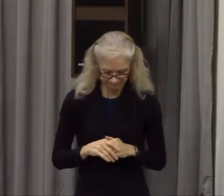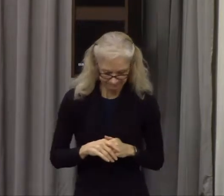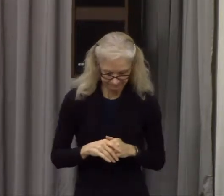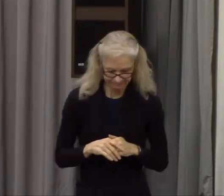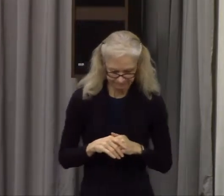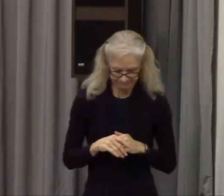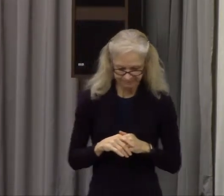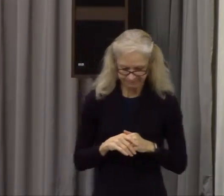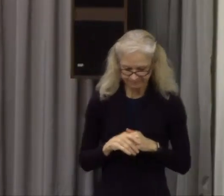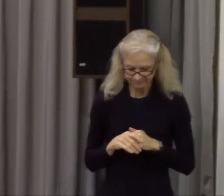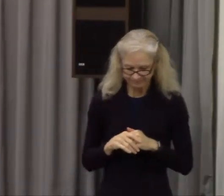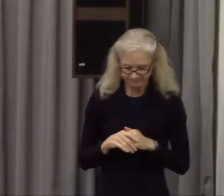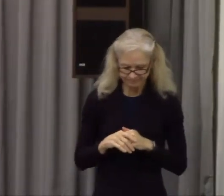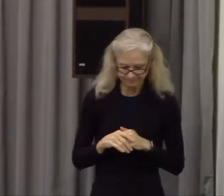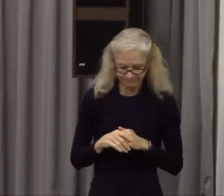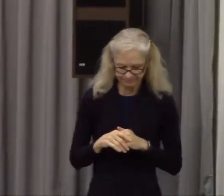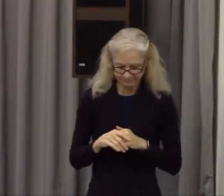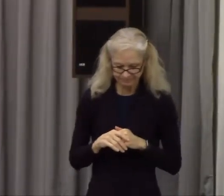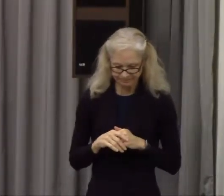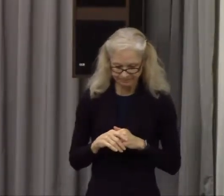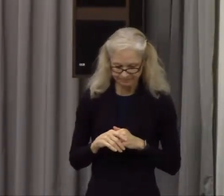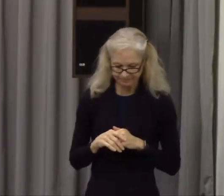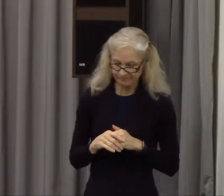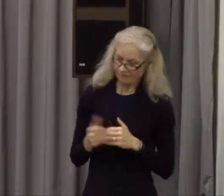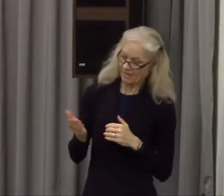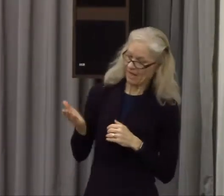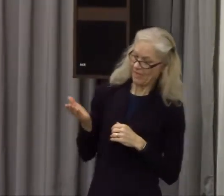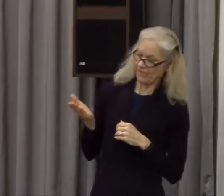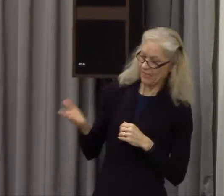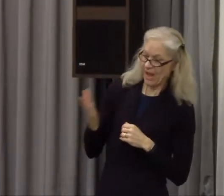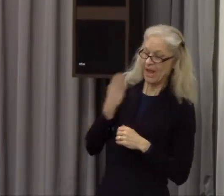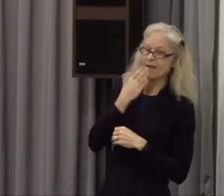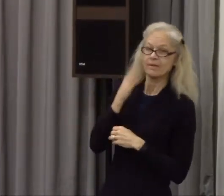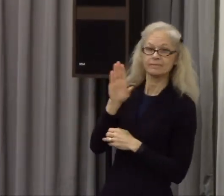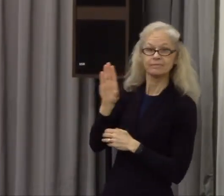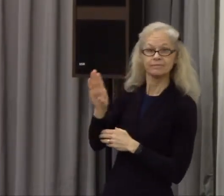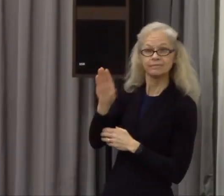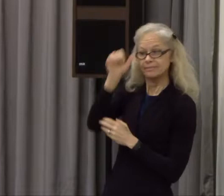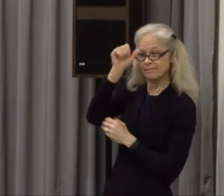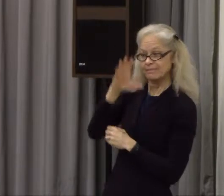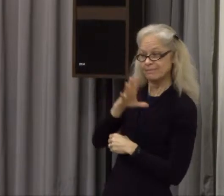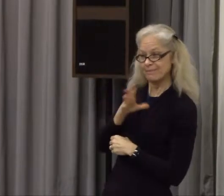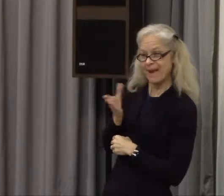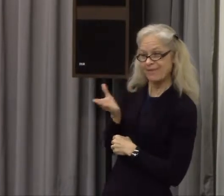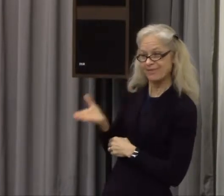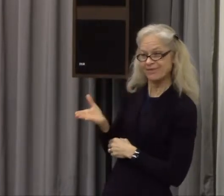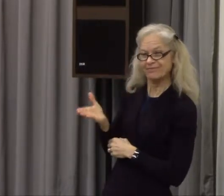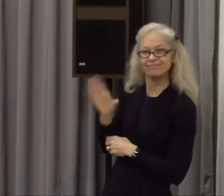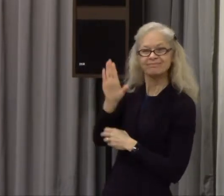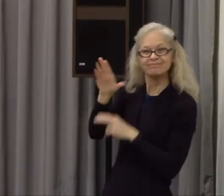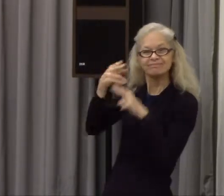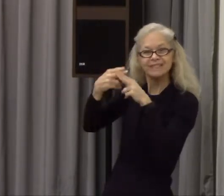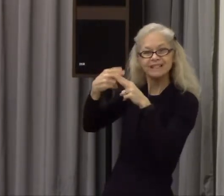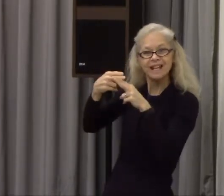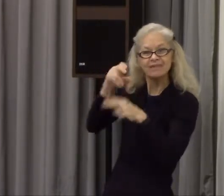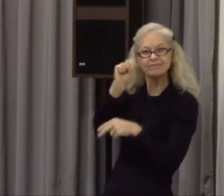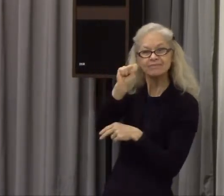And behold, there was a man in Jerusalem whose name was Simeon. The same man